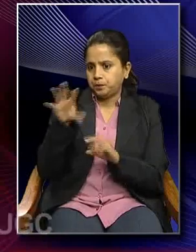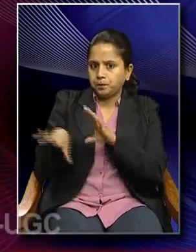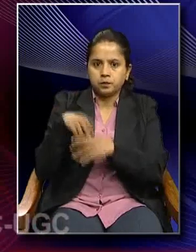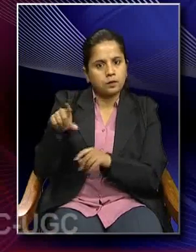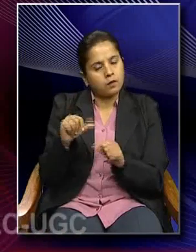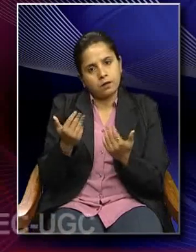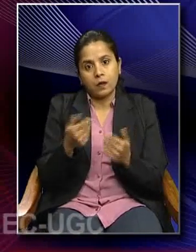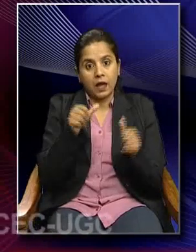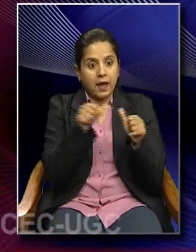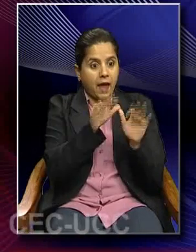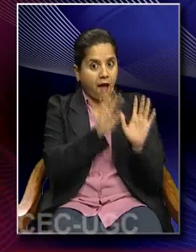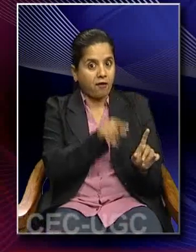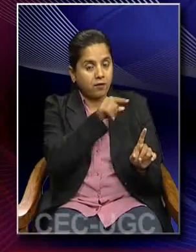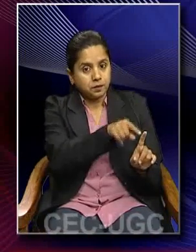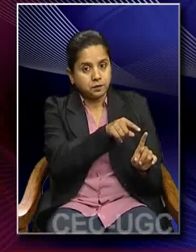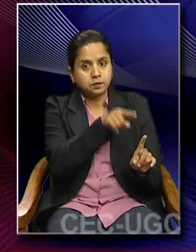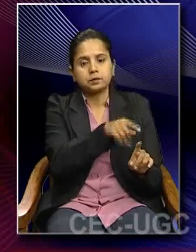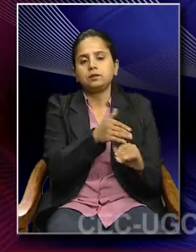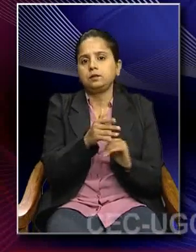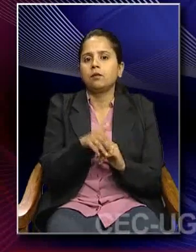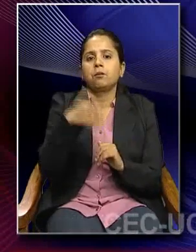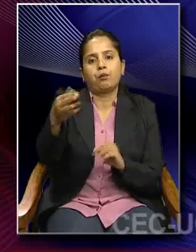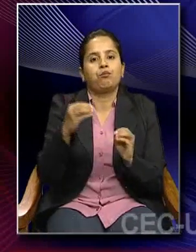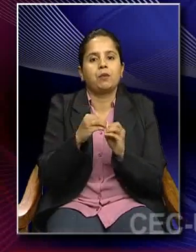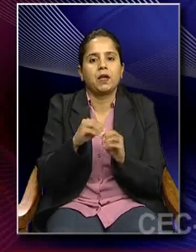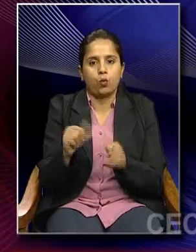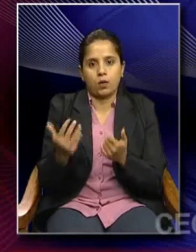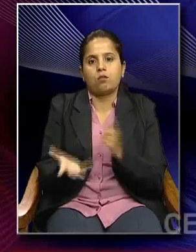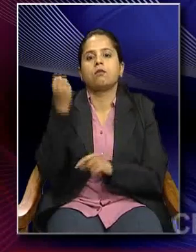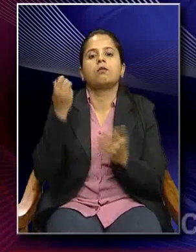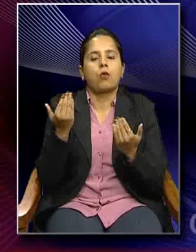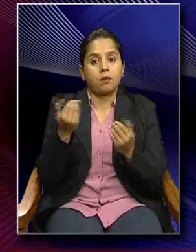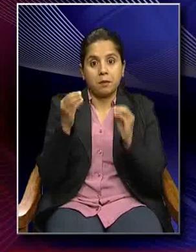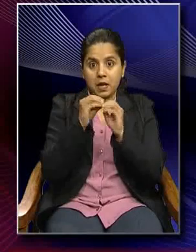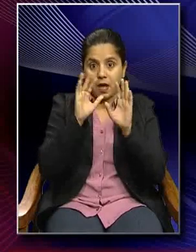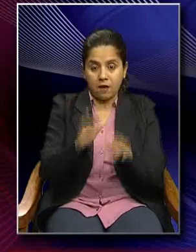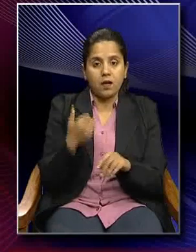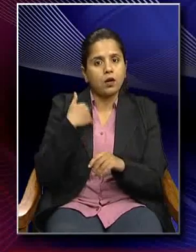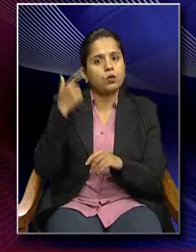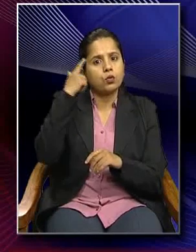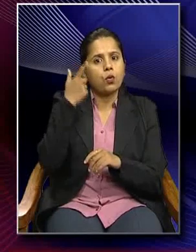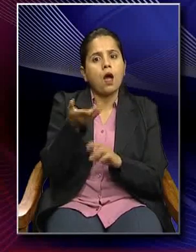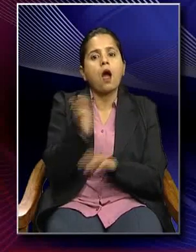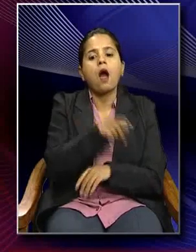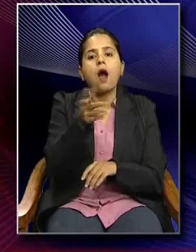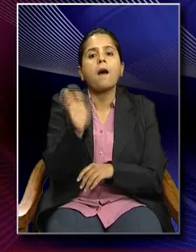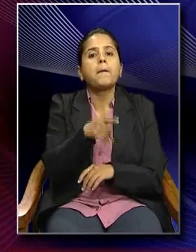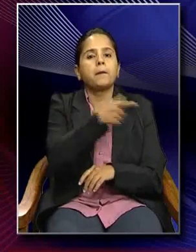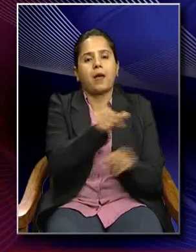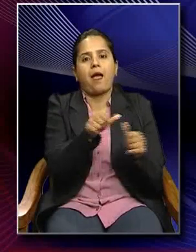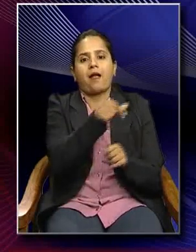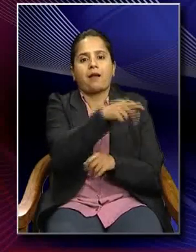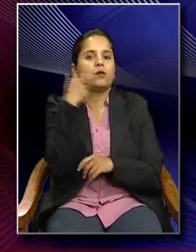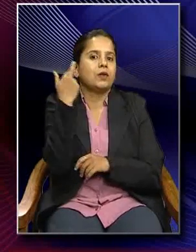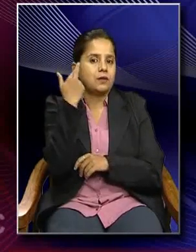A is present, that means it is going to cause B, or if B is present, we know that it was caused by A, and only A